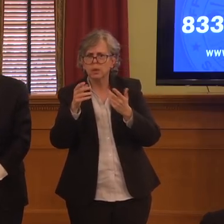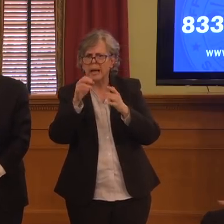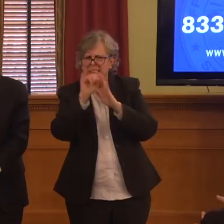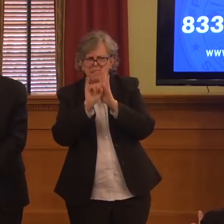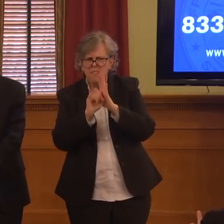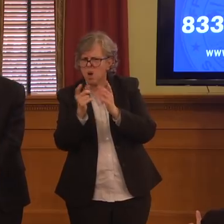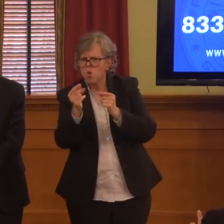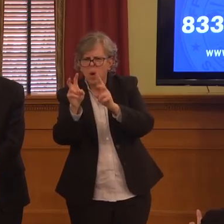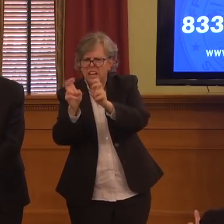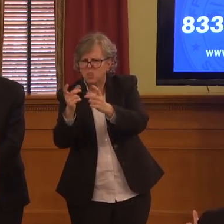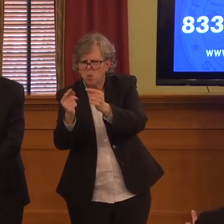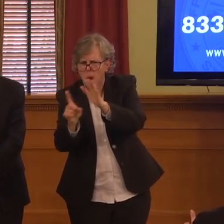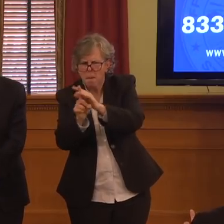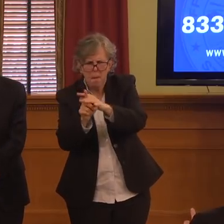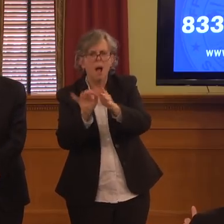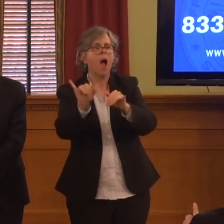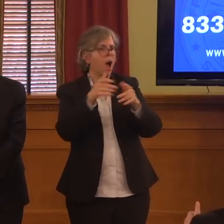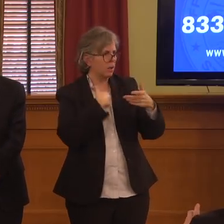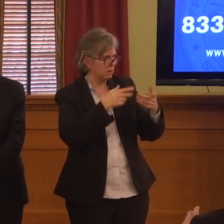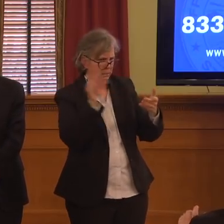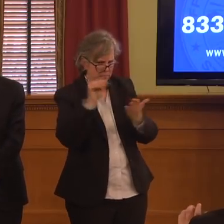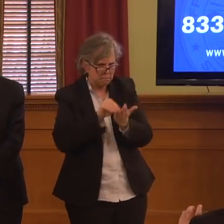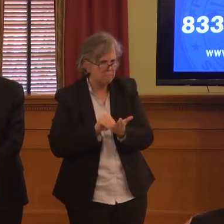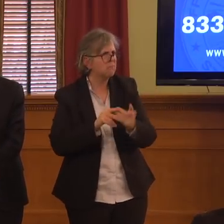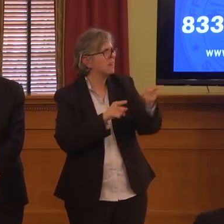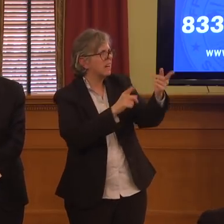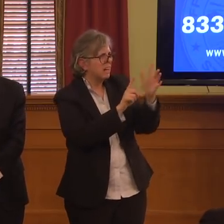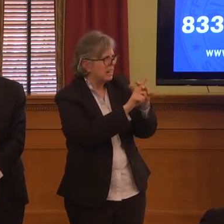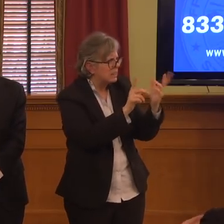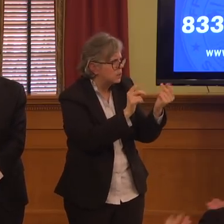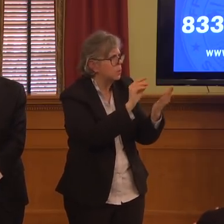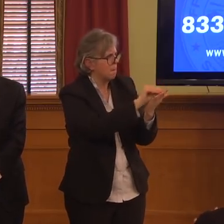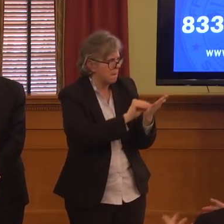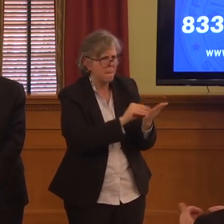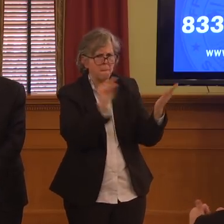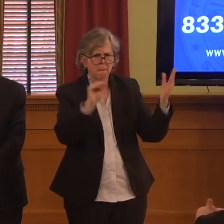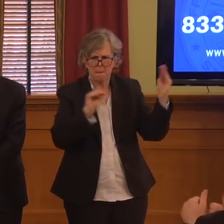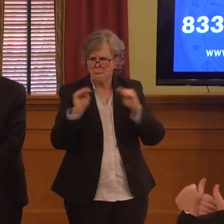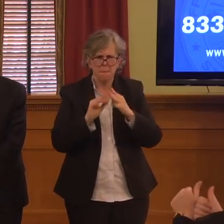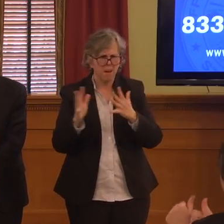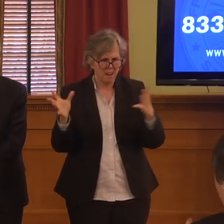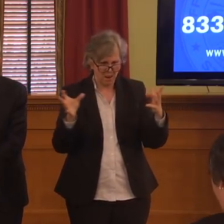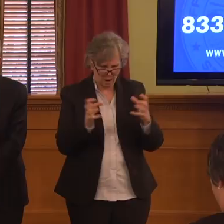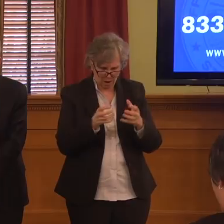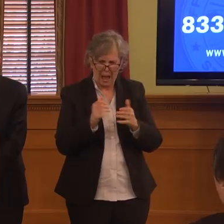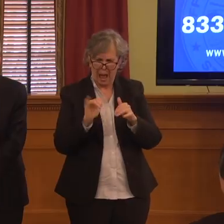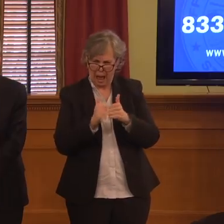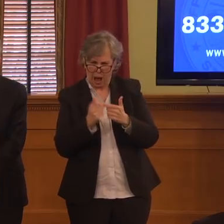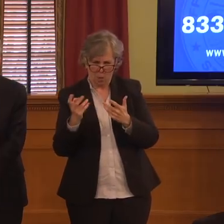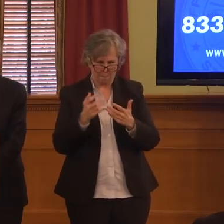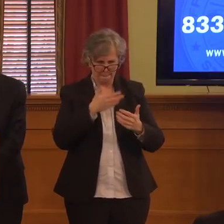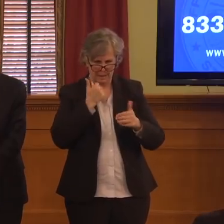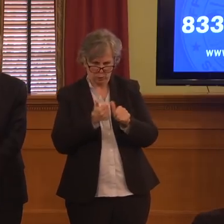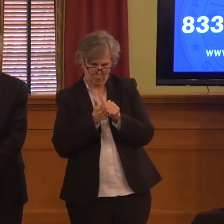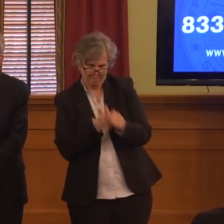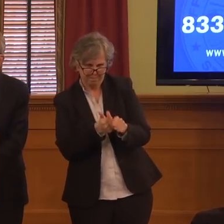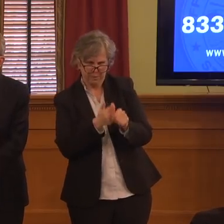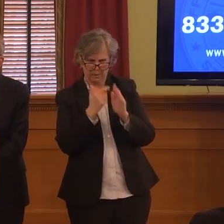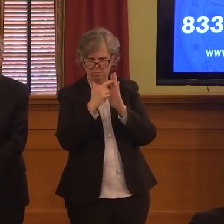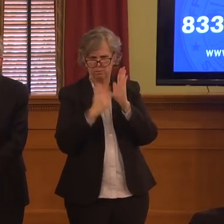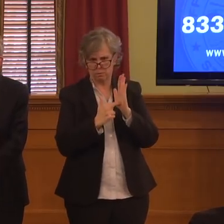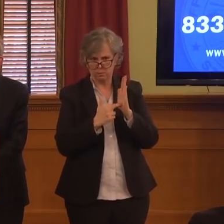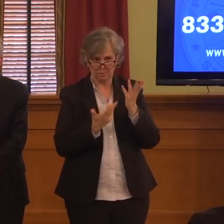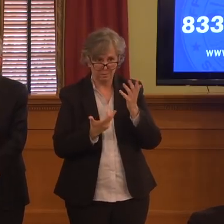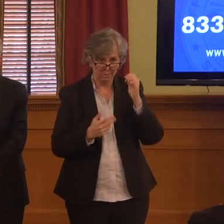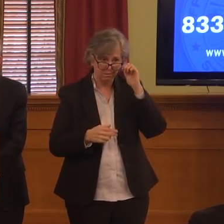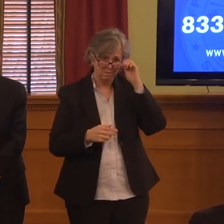same relief from the timeliness of state regulatory compliance. We are urgently working with the